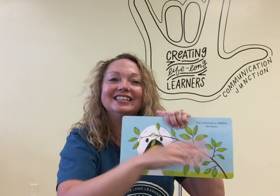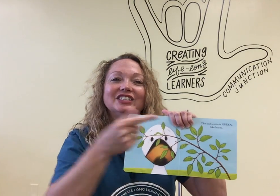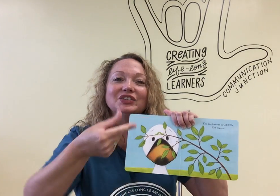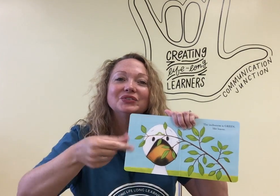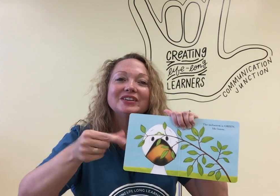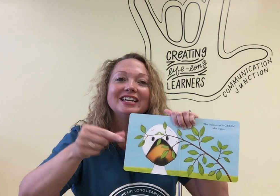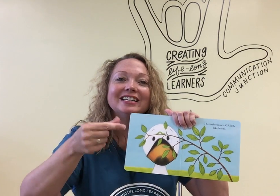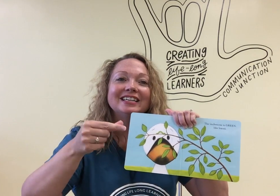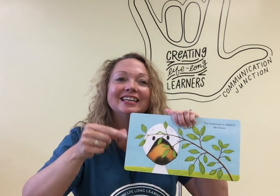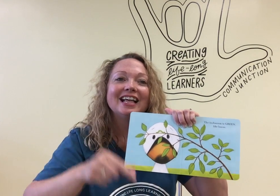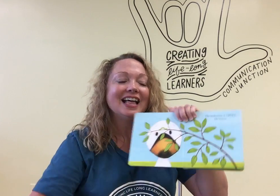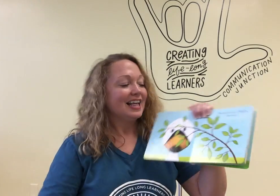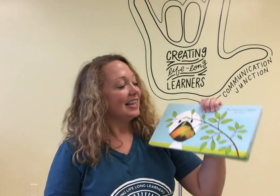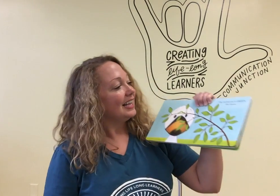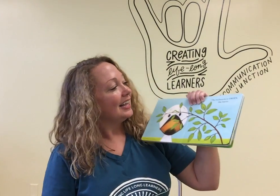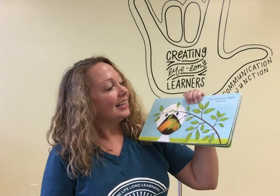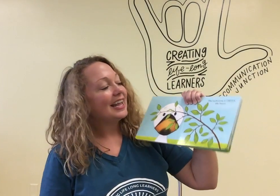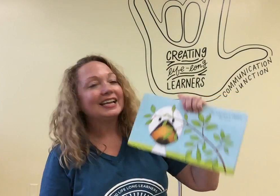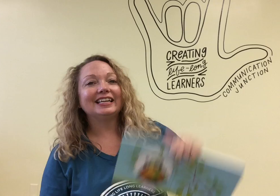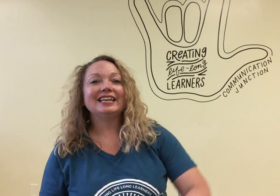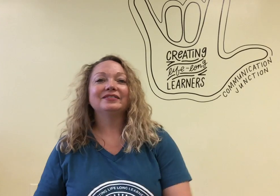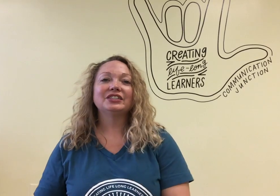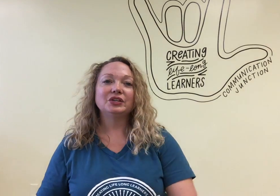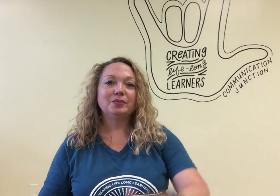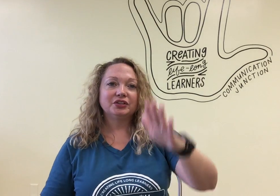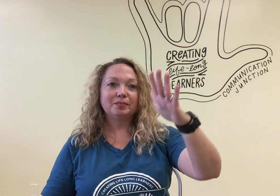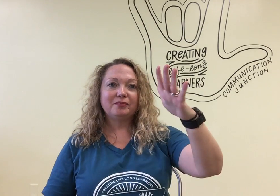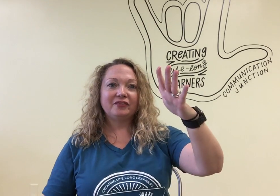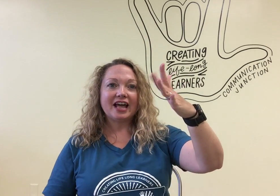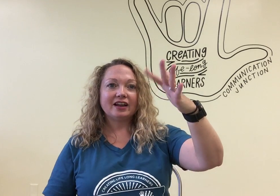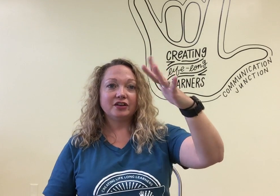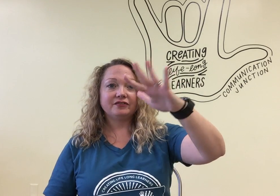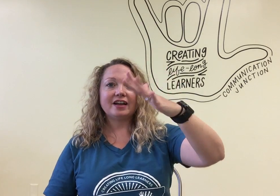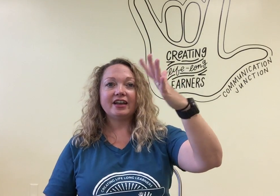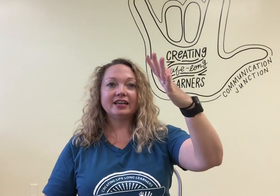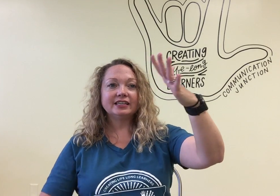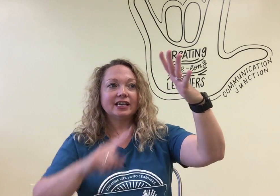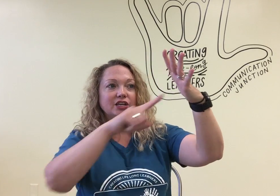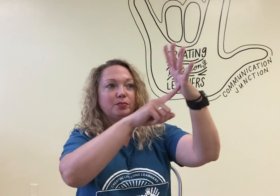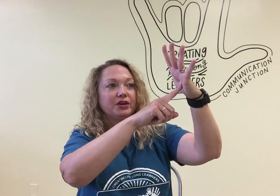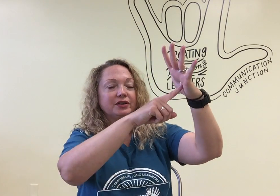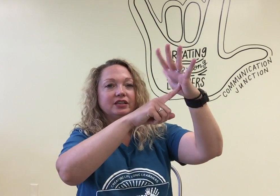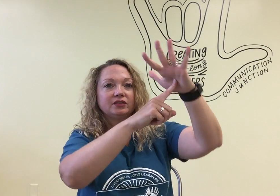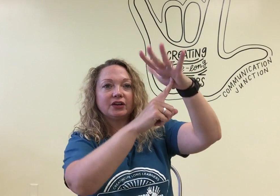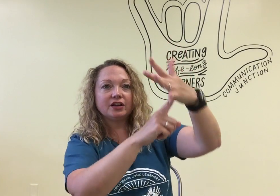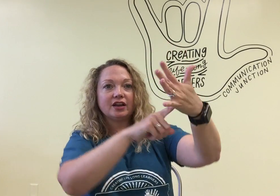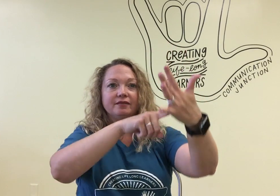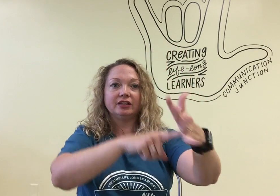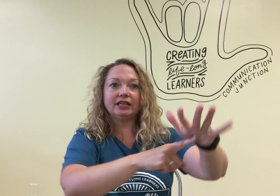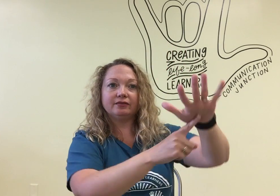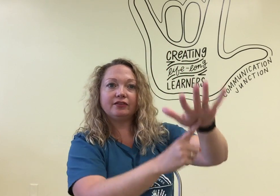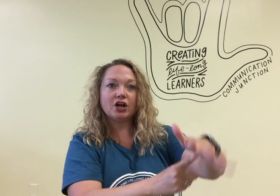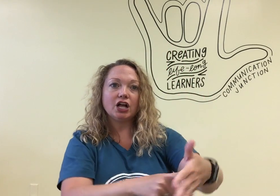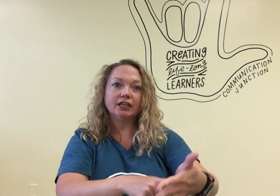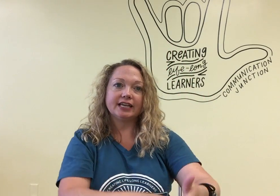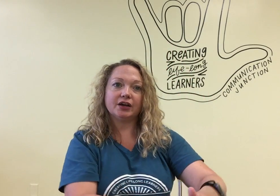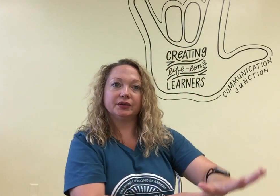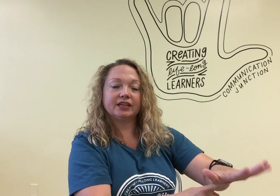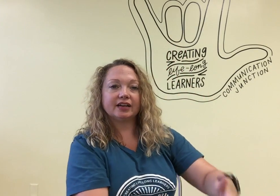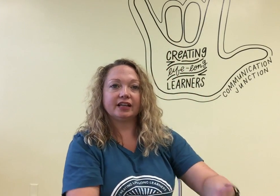is green, like leaves. So you put your flat or your 5 hand and you point your index finger and you have the leaf fall down, kind of like